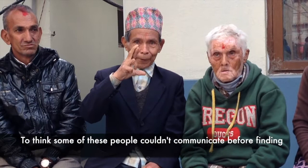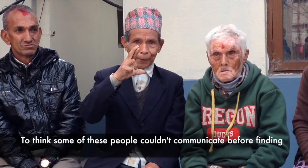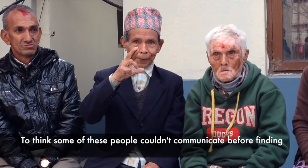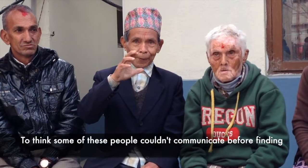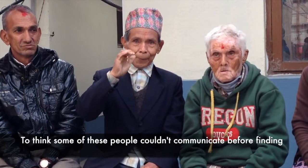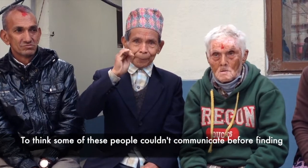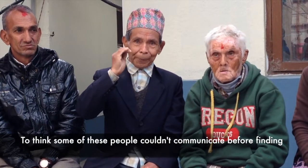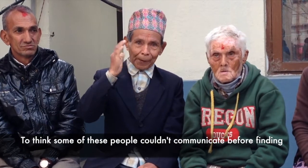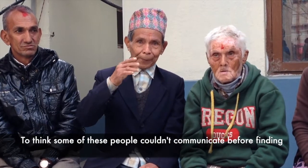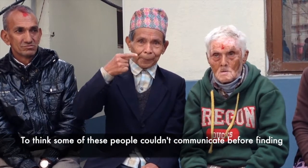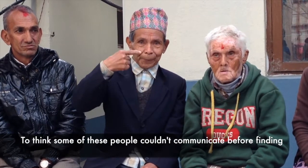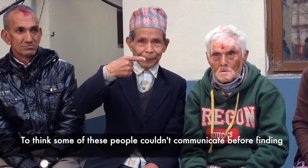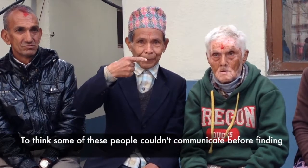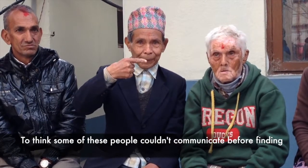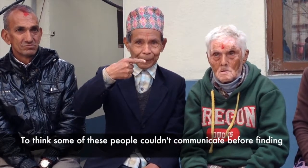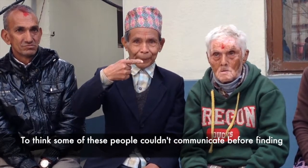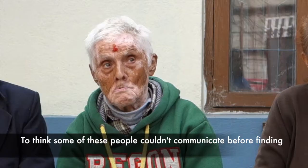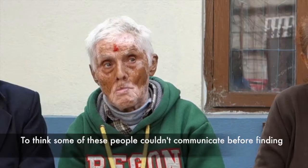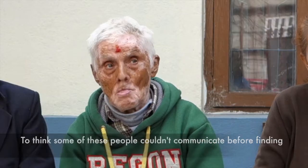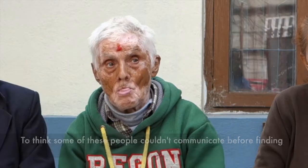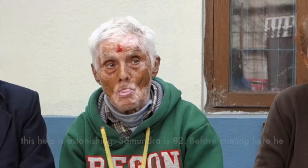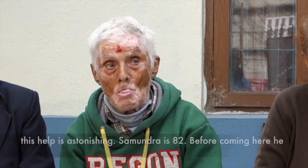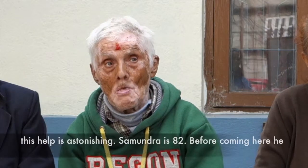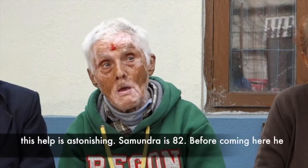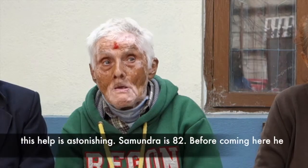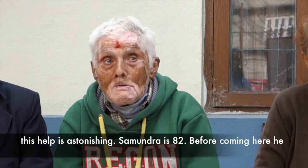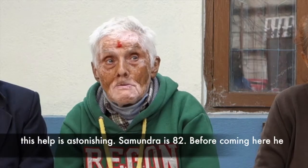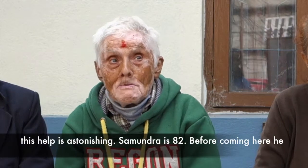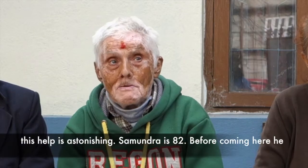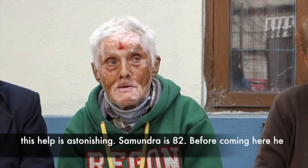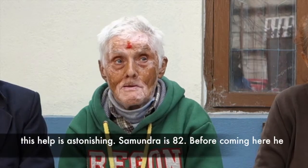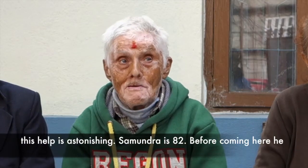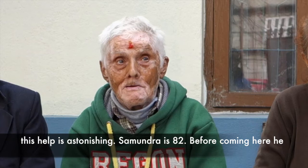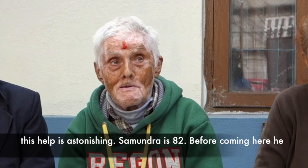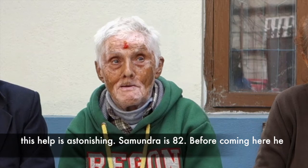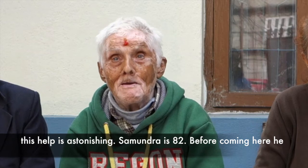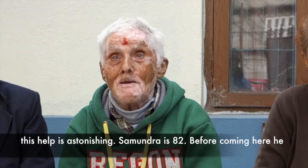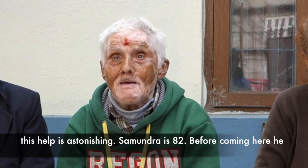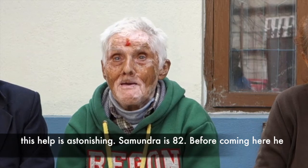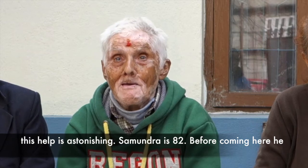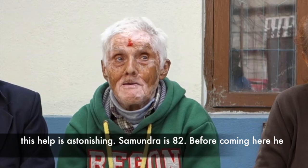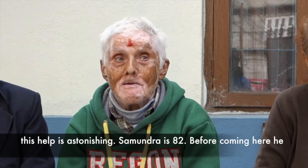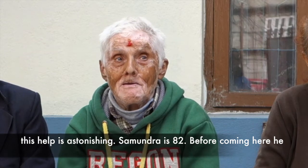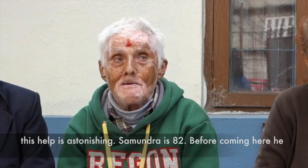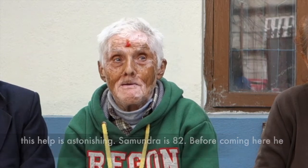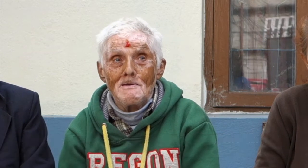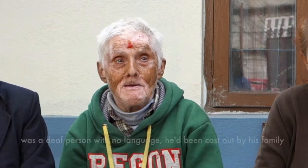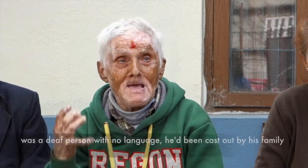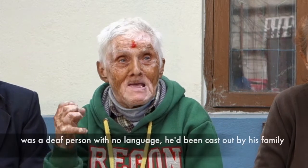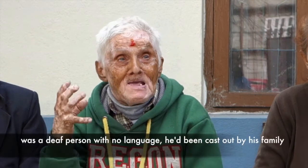help is astonishing. Samundra is 82. Before coming here, he was a deaf person with no language, had been cast